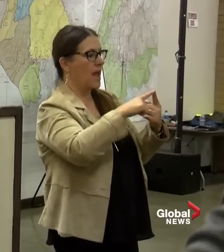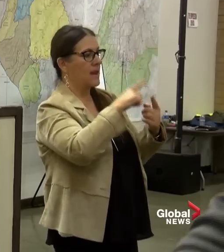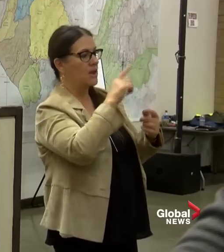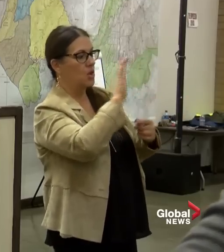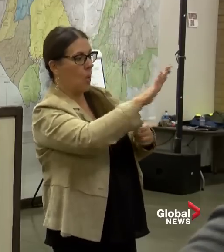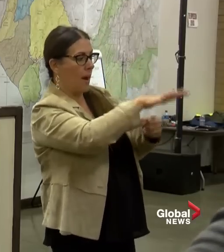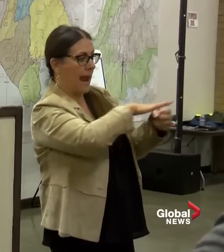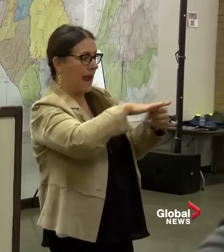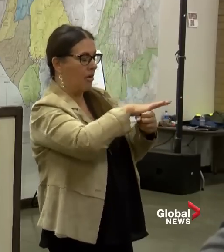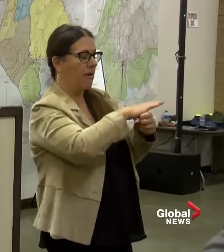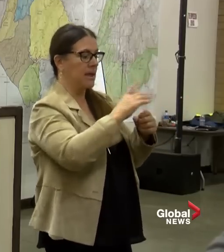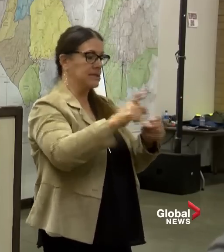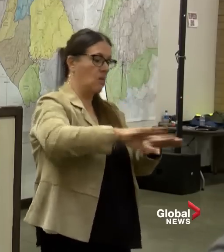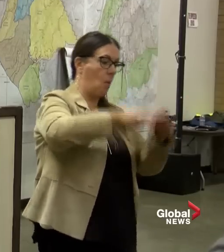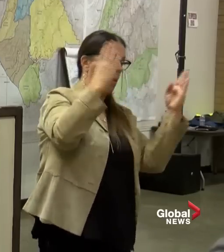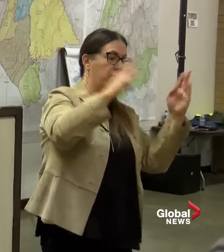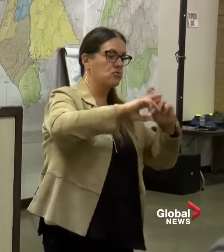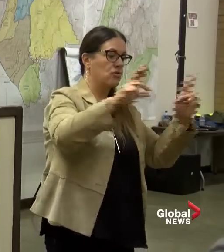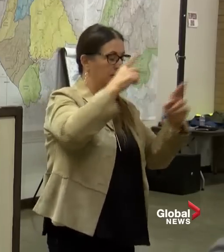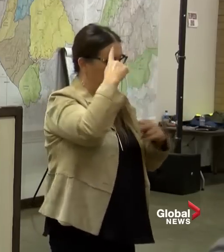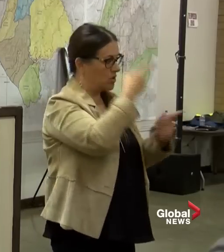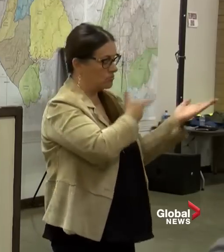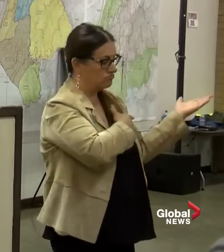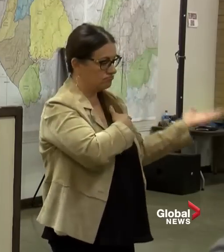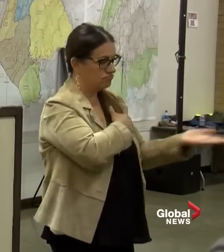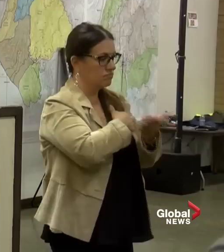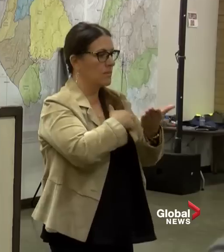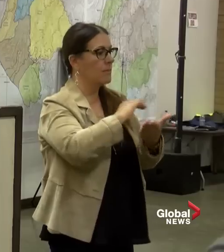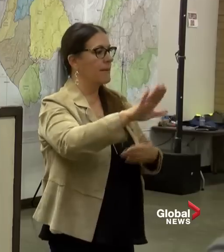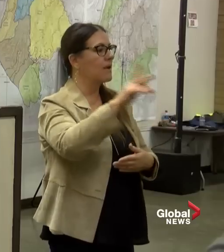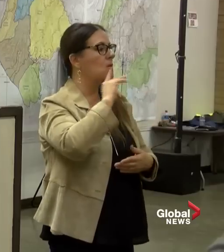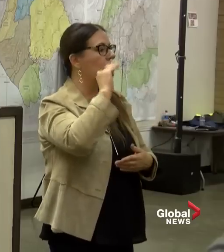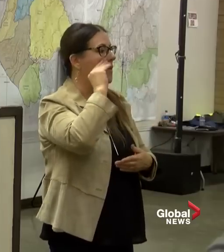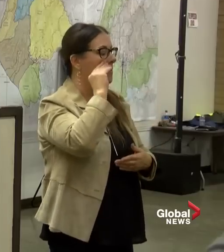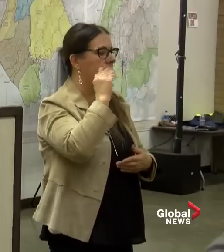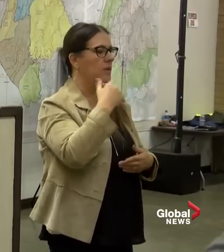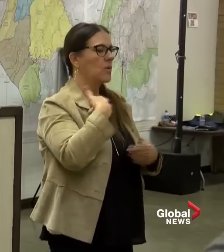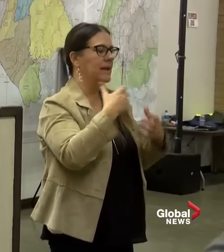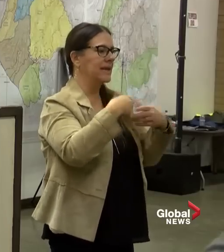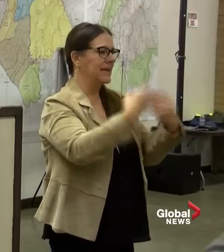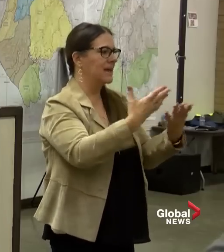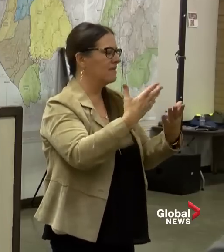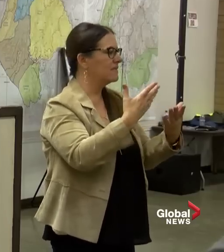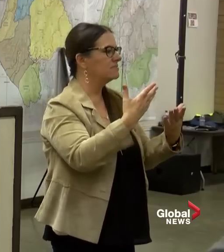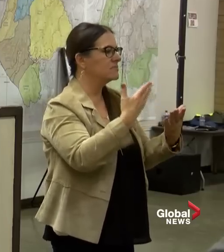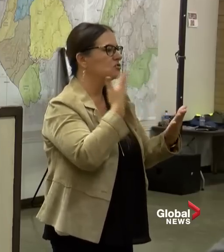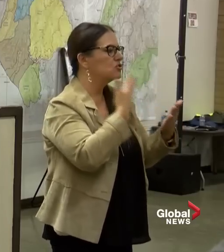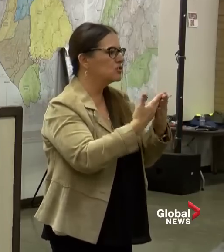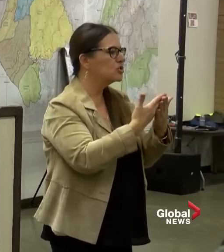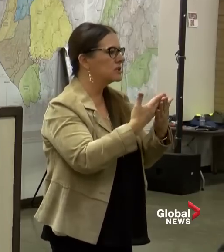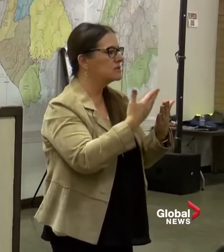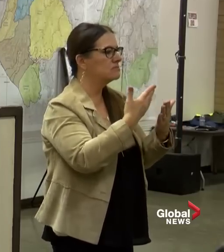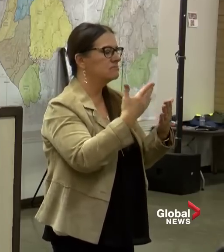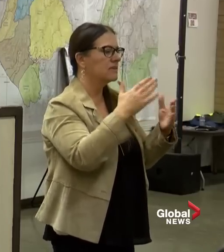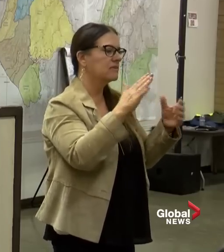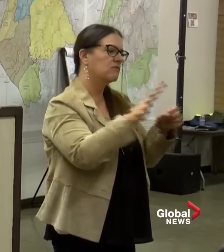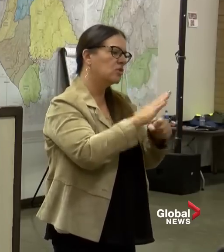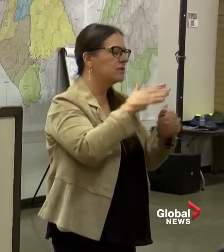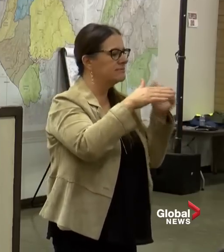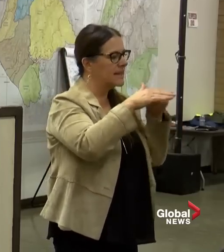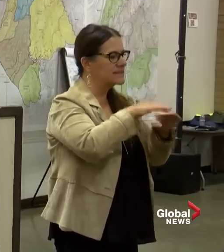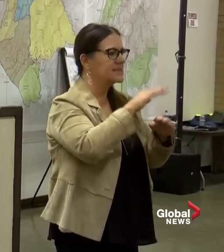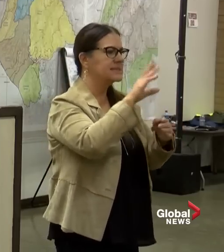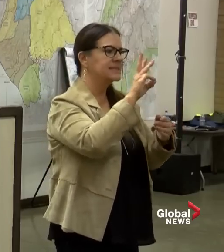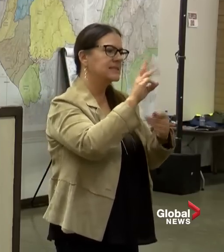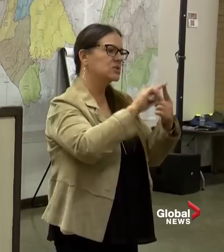area will be open for re-entry, and we want to give exclusive access to residents for at least 6 to 8 hours so that you can enter